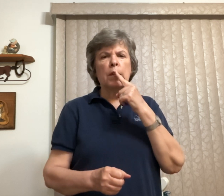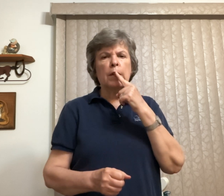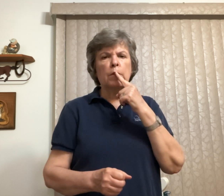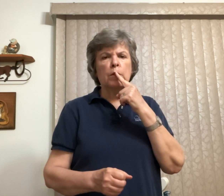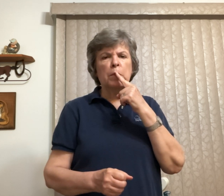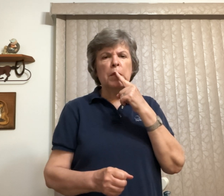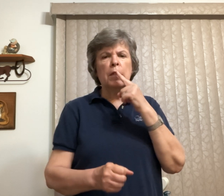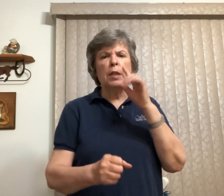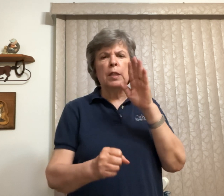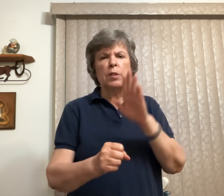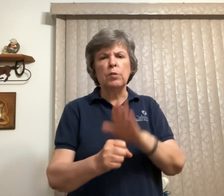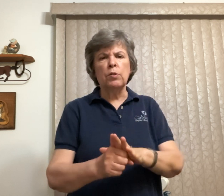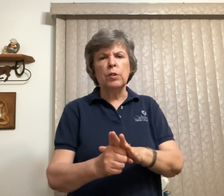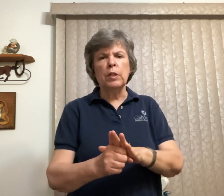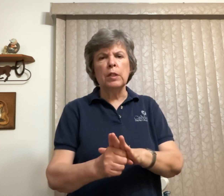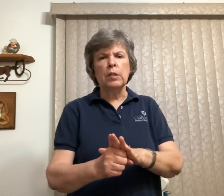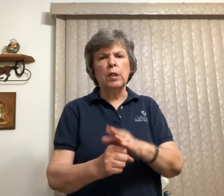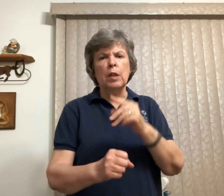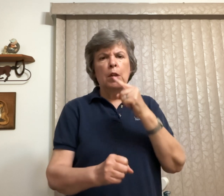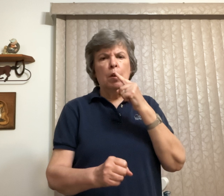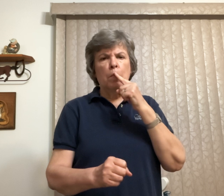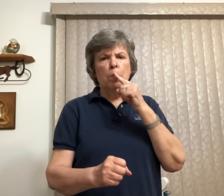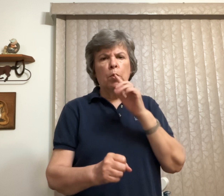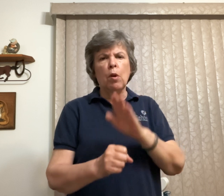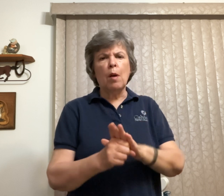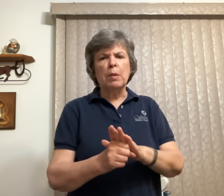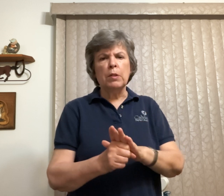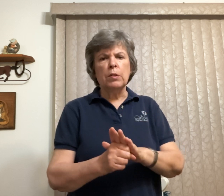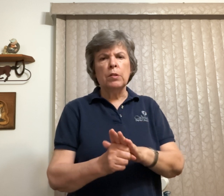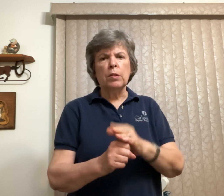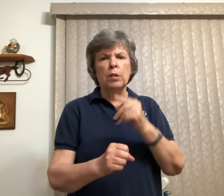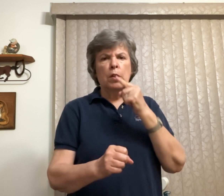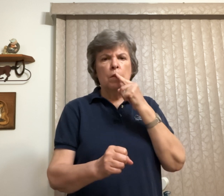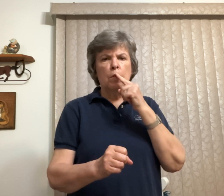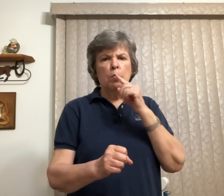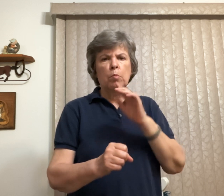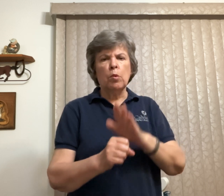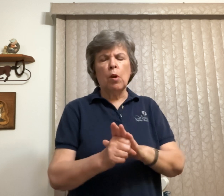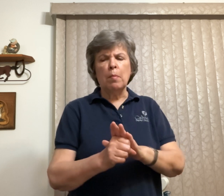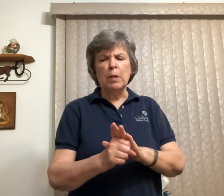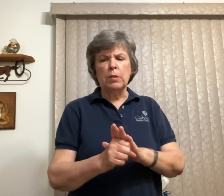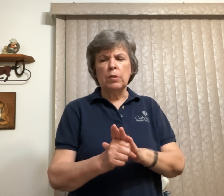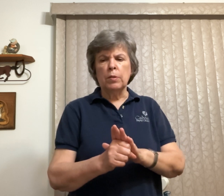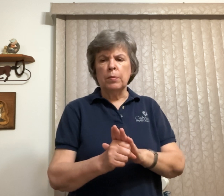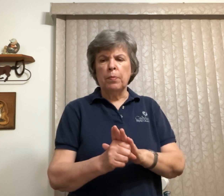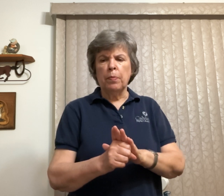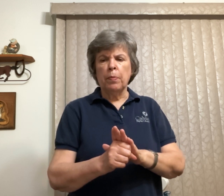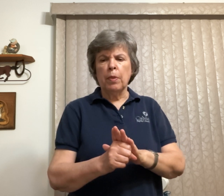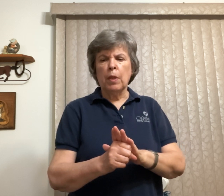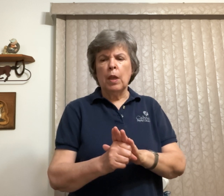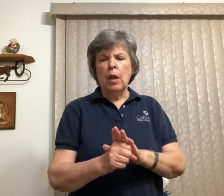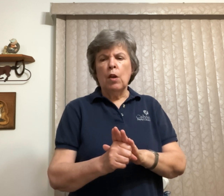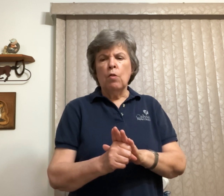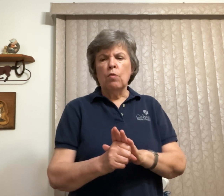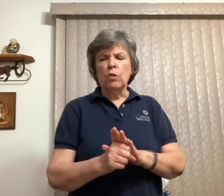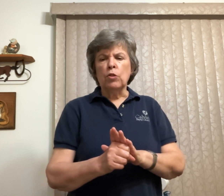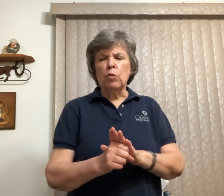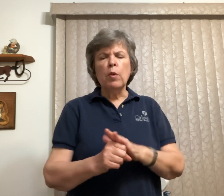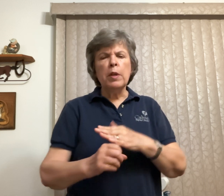you speak and then you seal it. Promised, promised. For joy, this